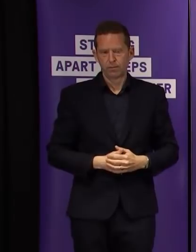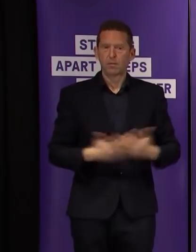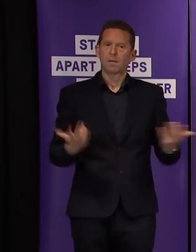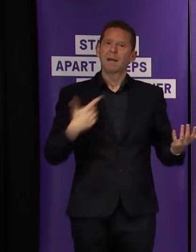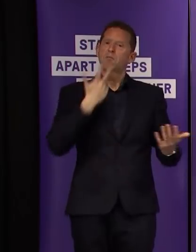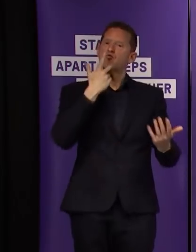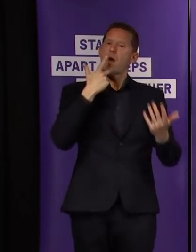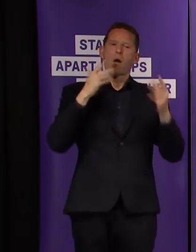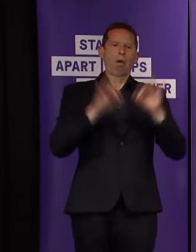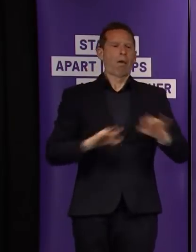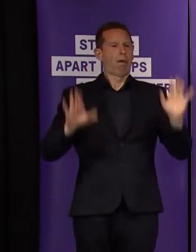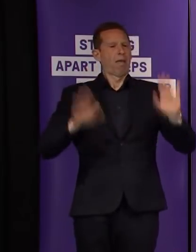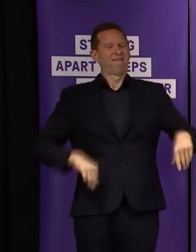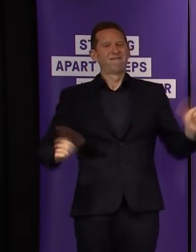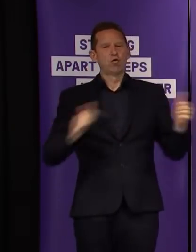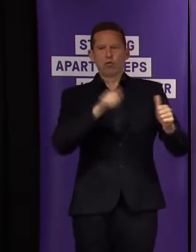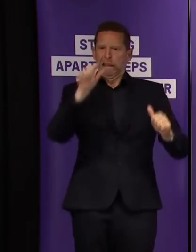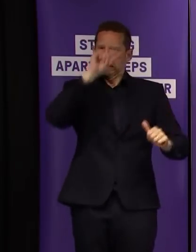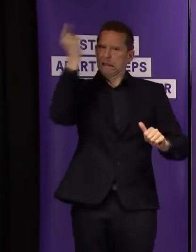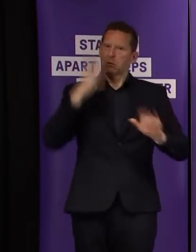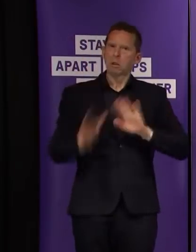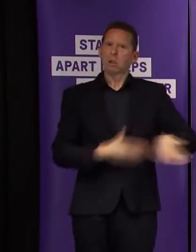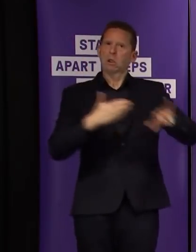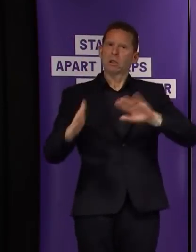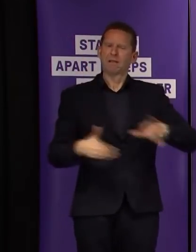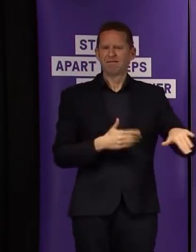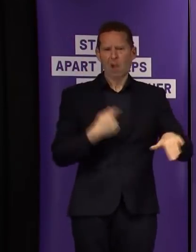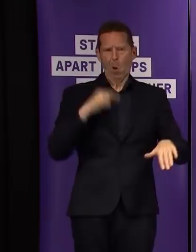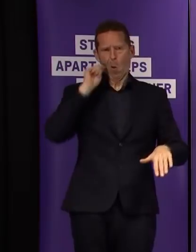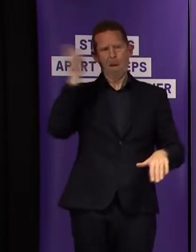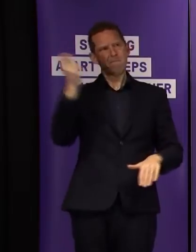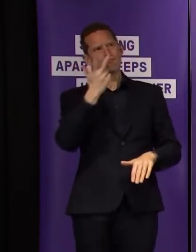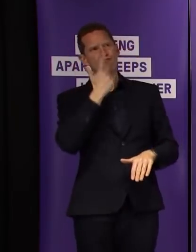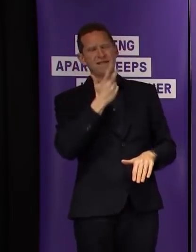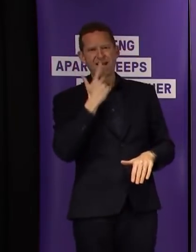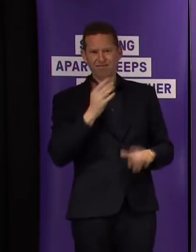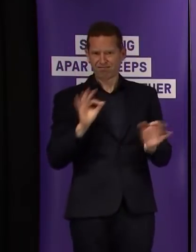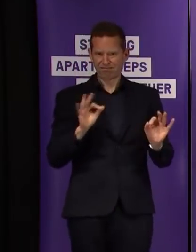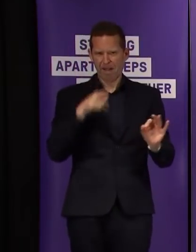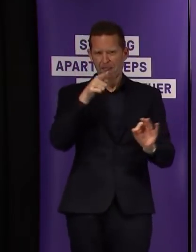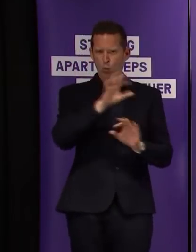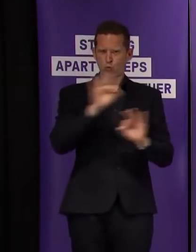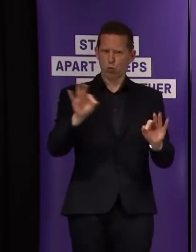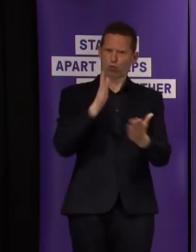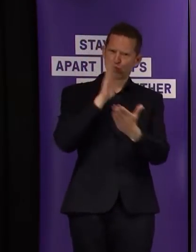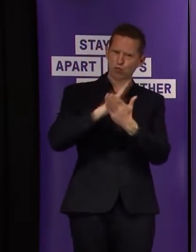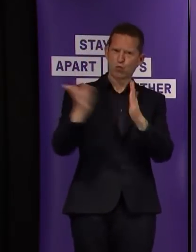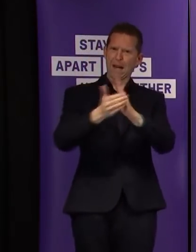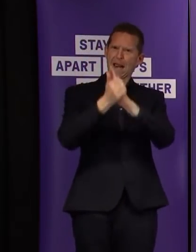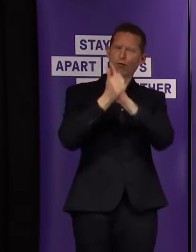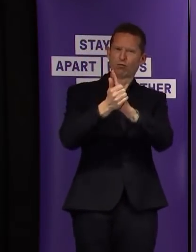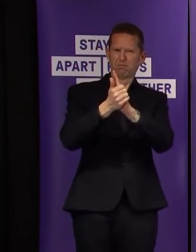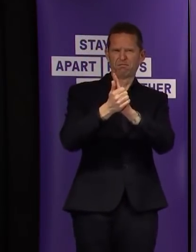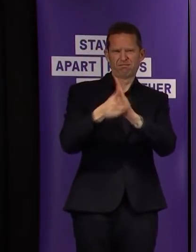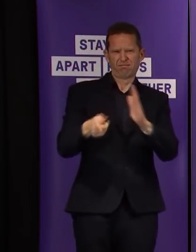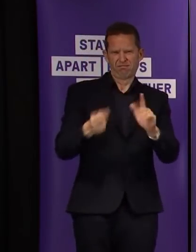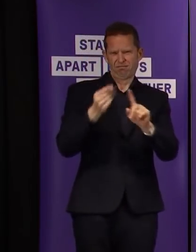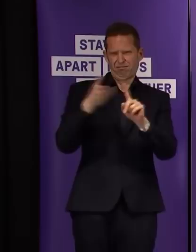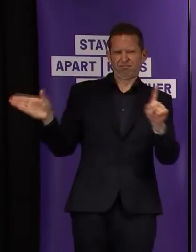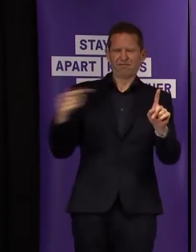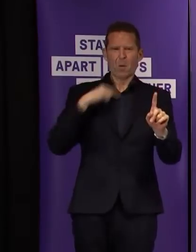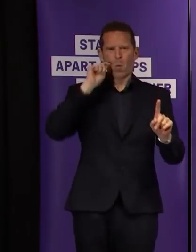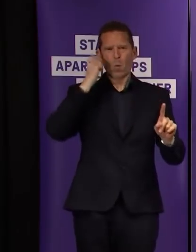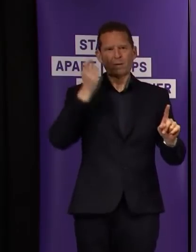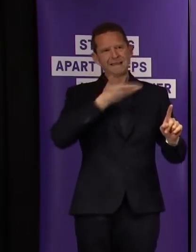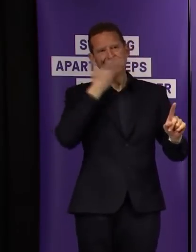pretending it's over because we want it to be, that is not something I will do. That is not leadership. That's something very, very different.